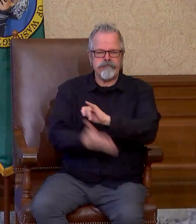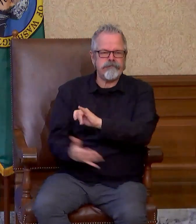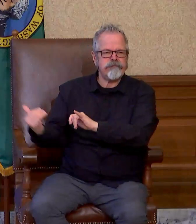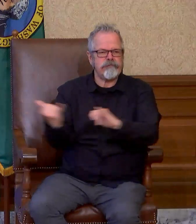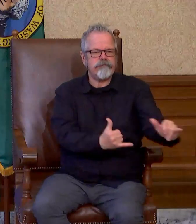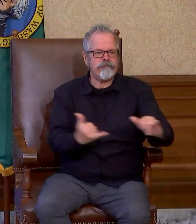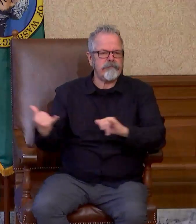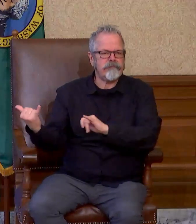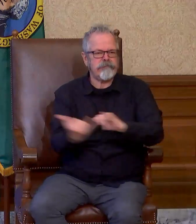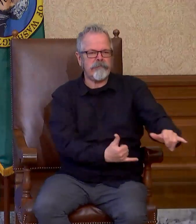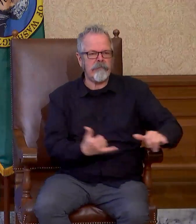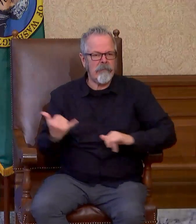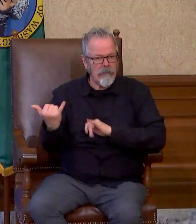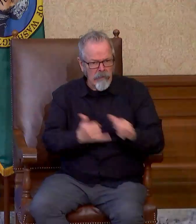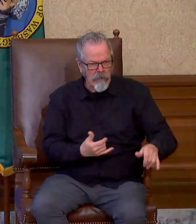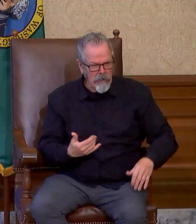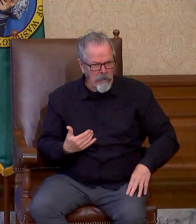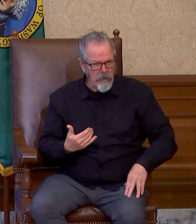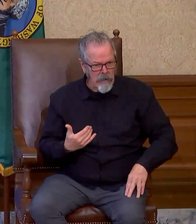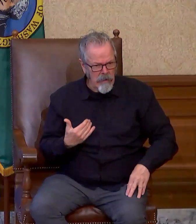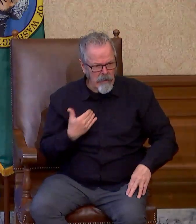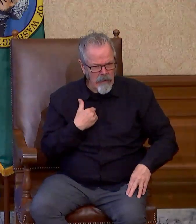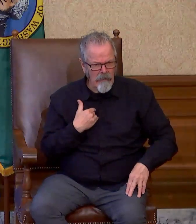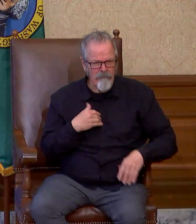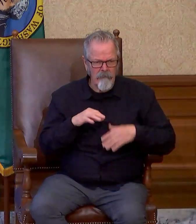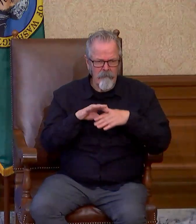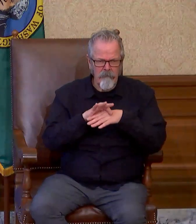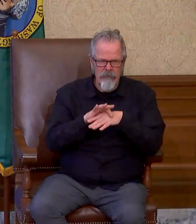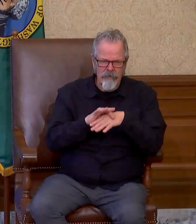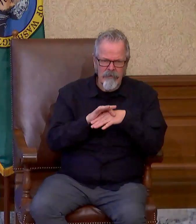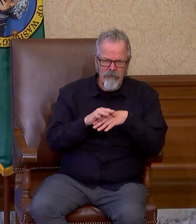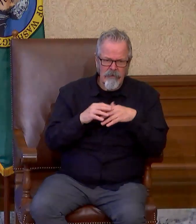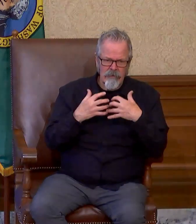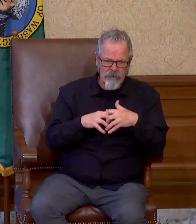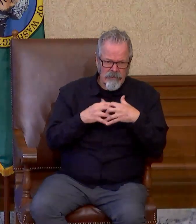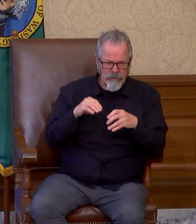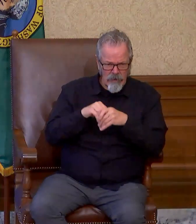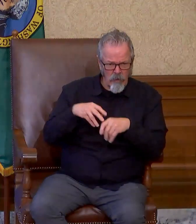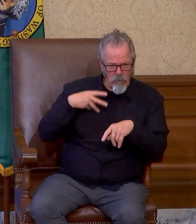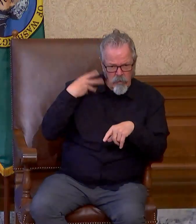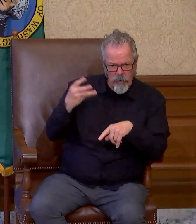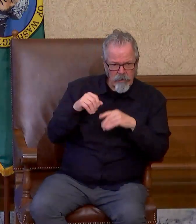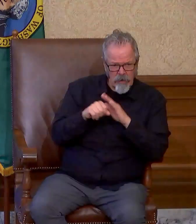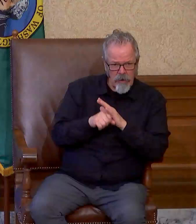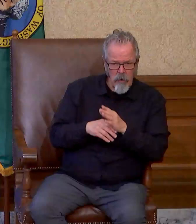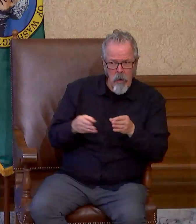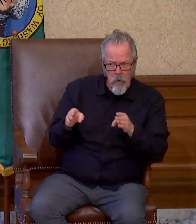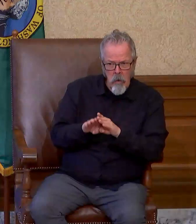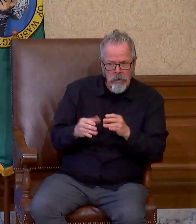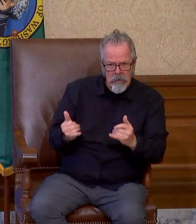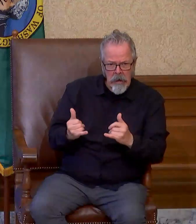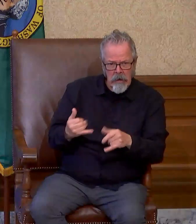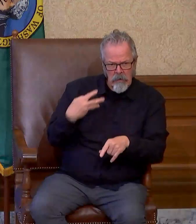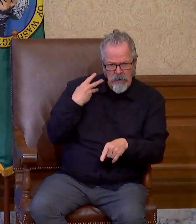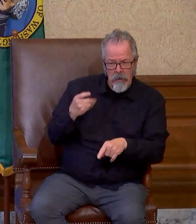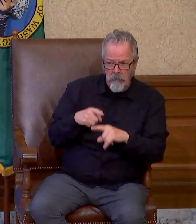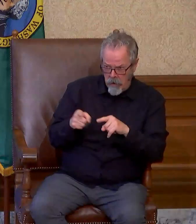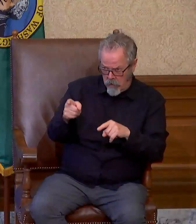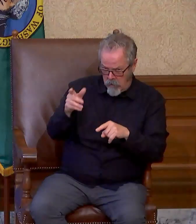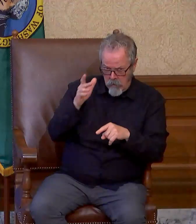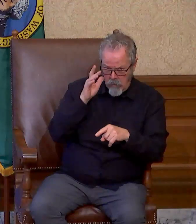they decide to open up under Defense Protection Act, and then on a similar vein, the president asked governors to